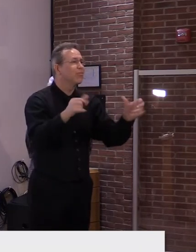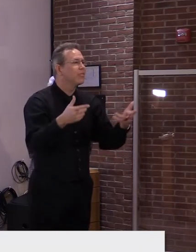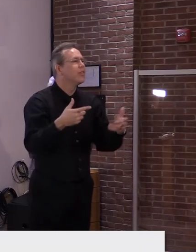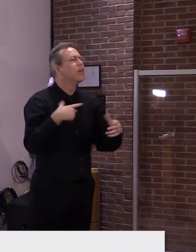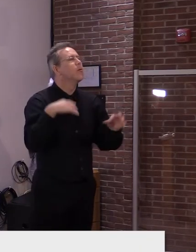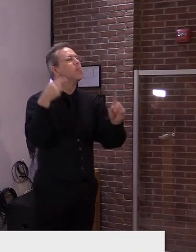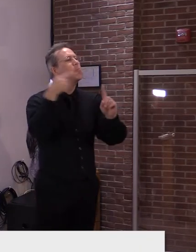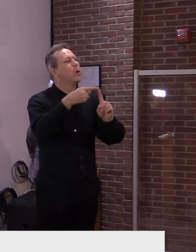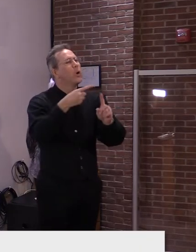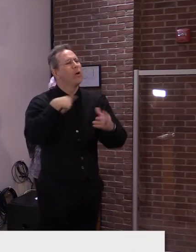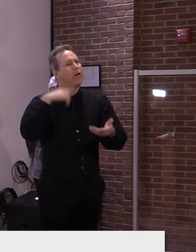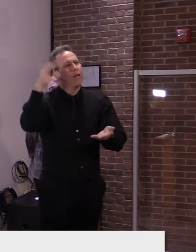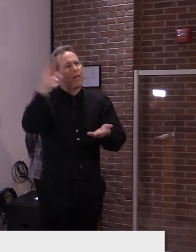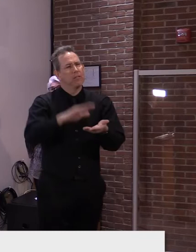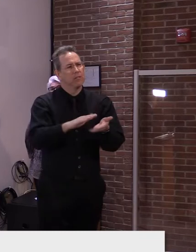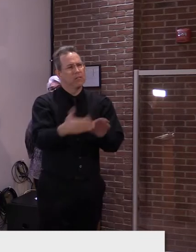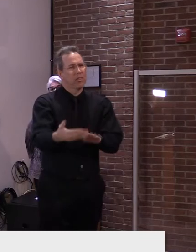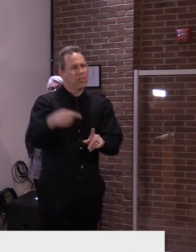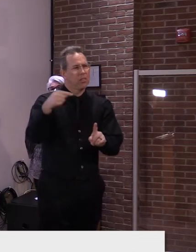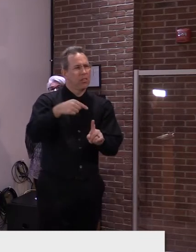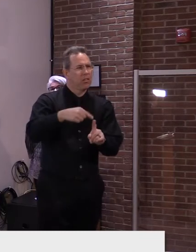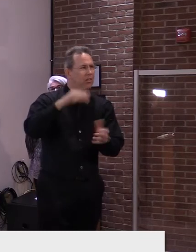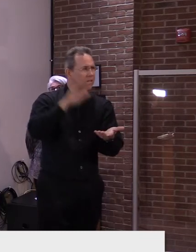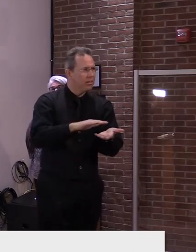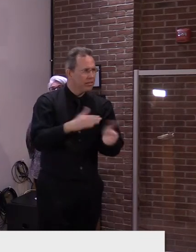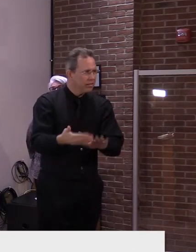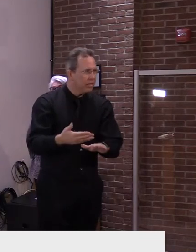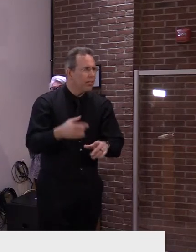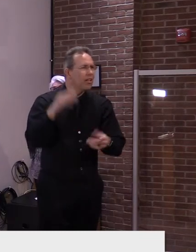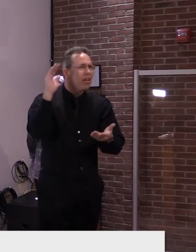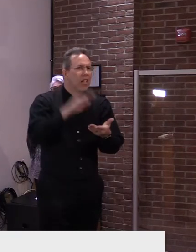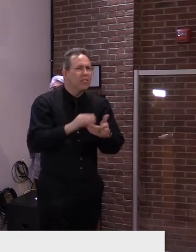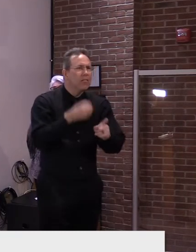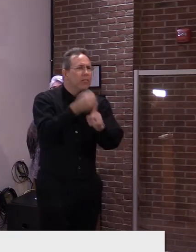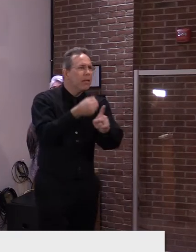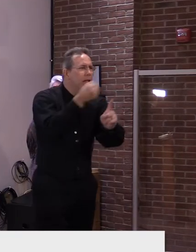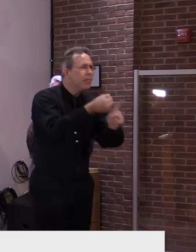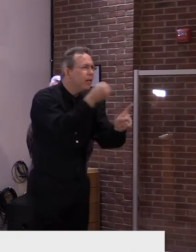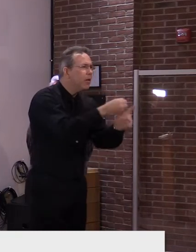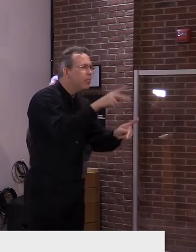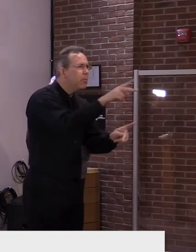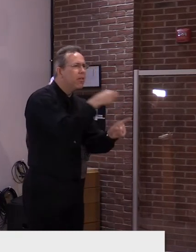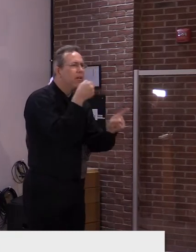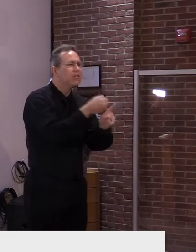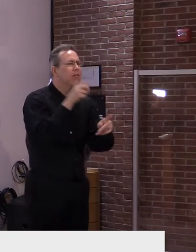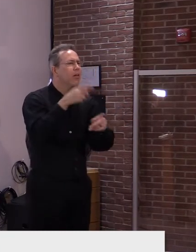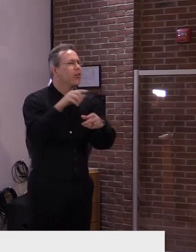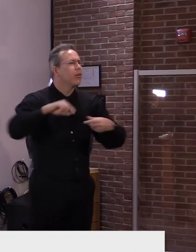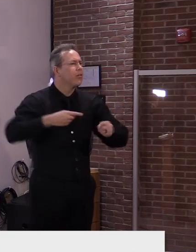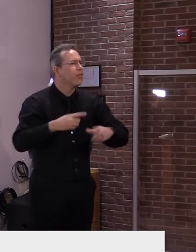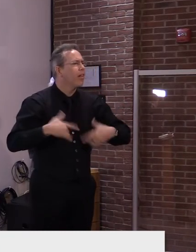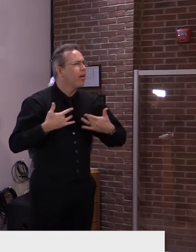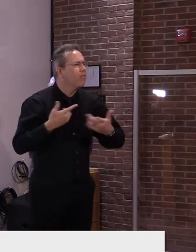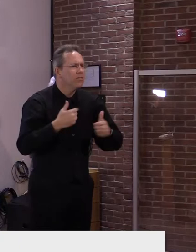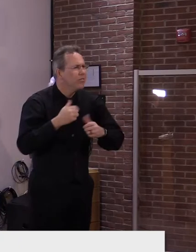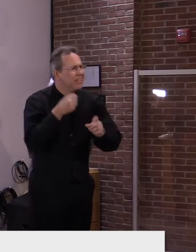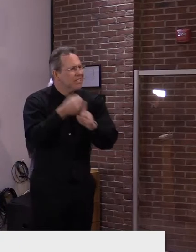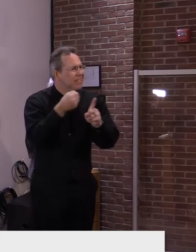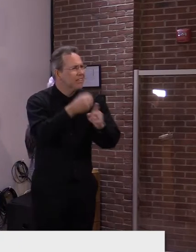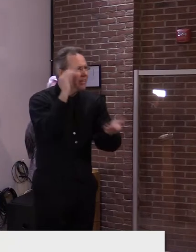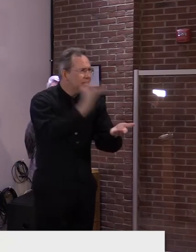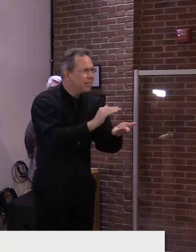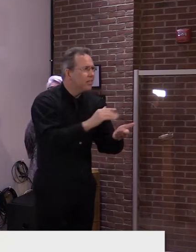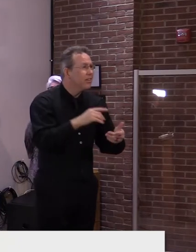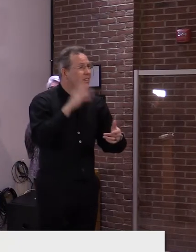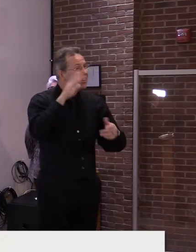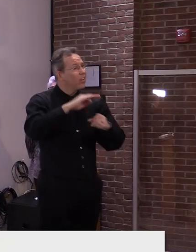so it doesn't impact our way of life. But it will be here, and it could continue to provide for